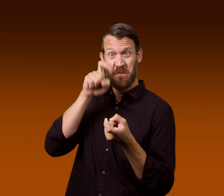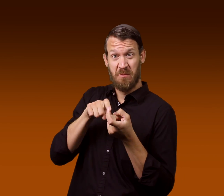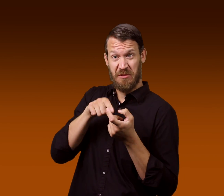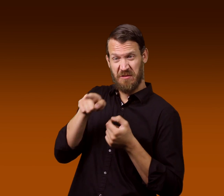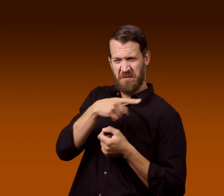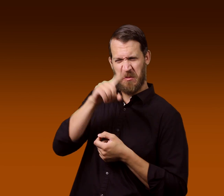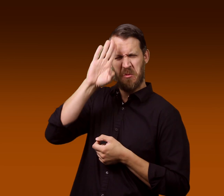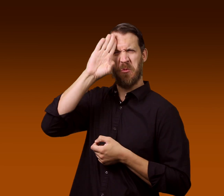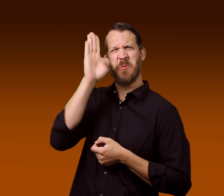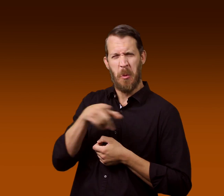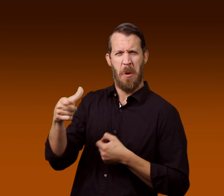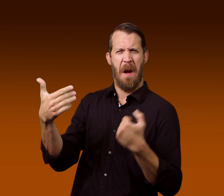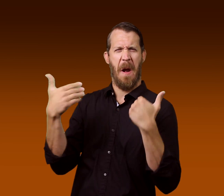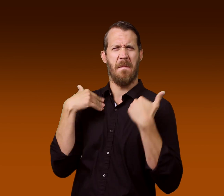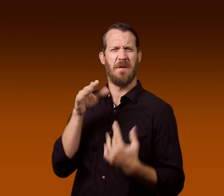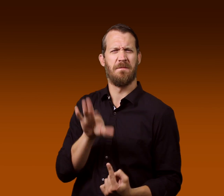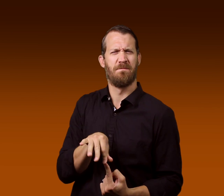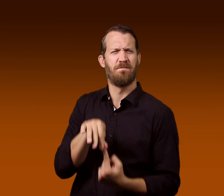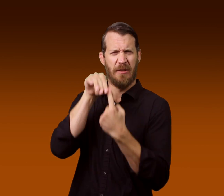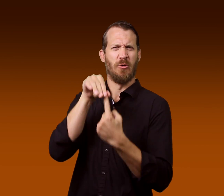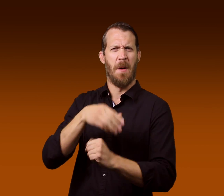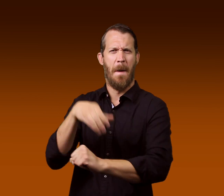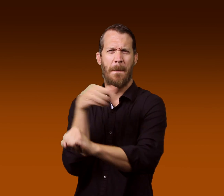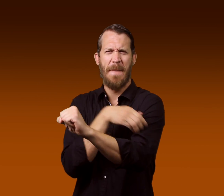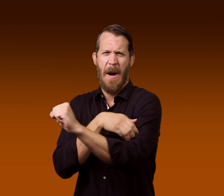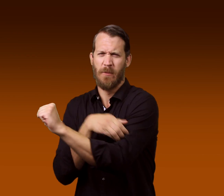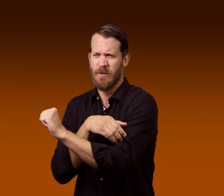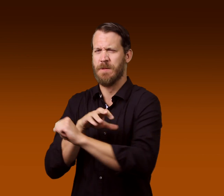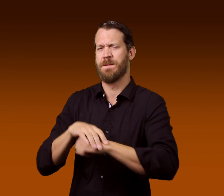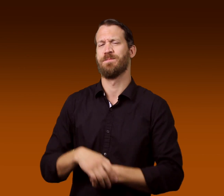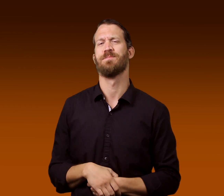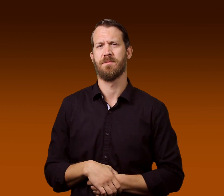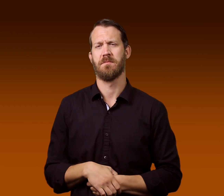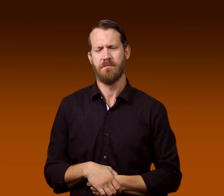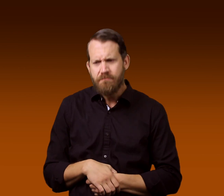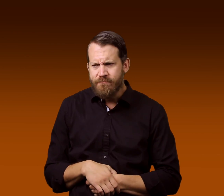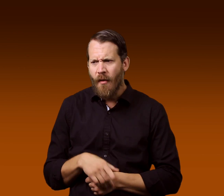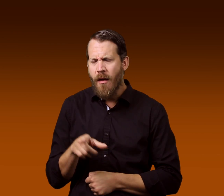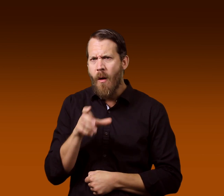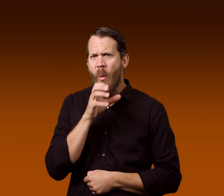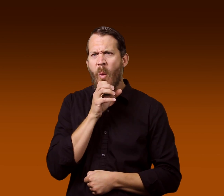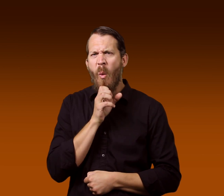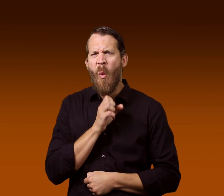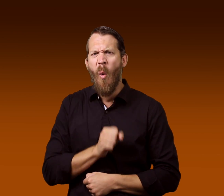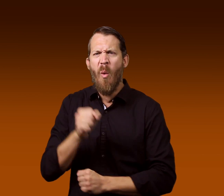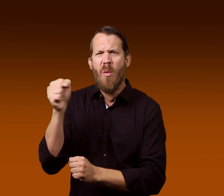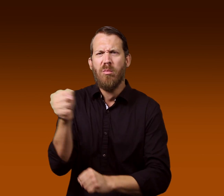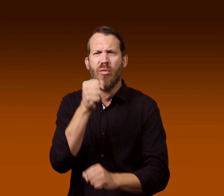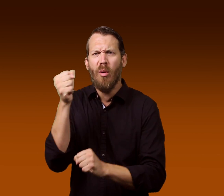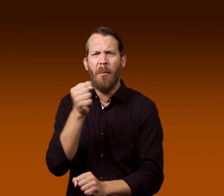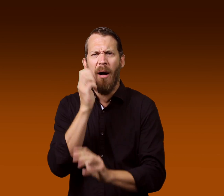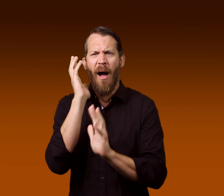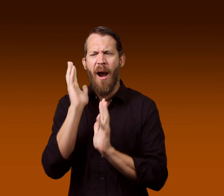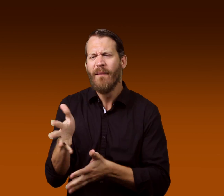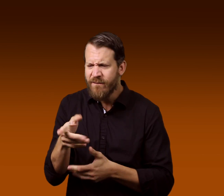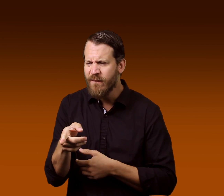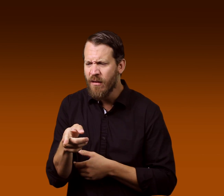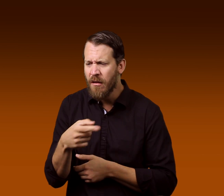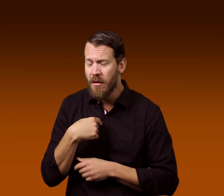she knew, had unusual powers. It didn't surprise her either